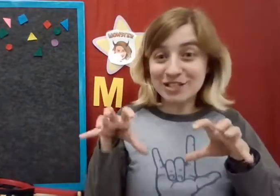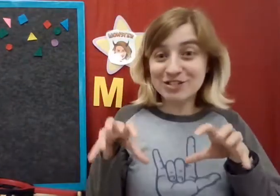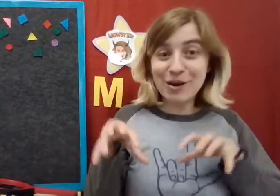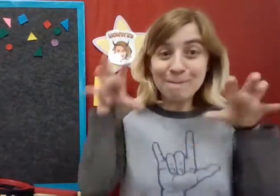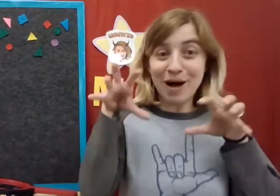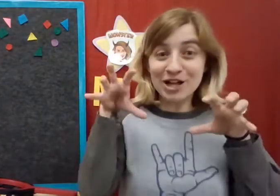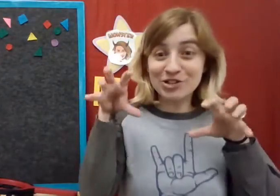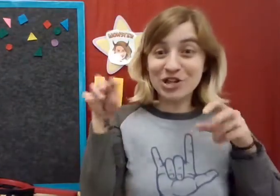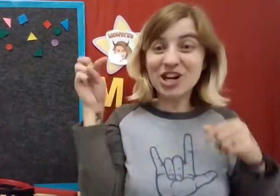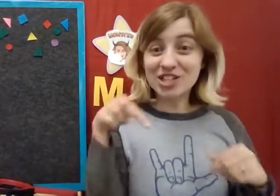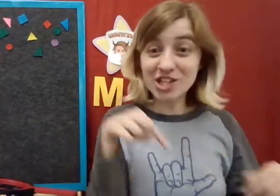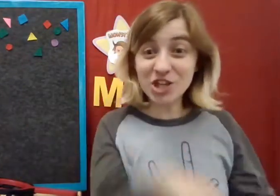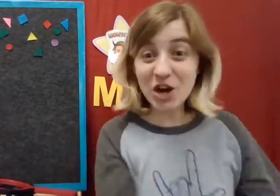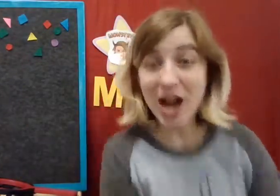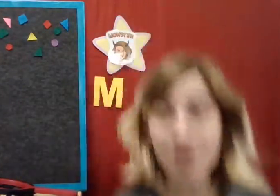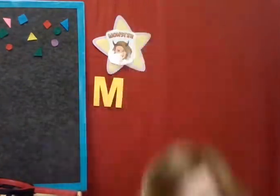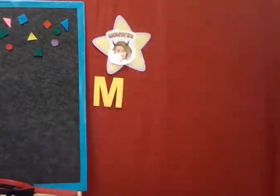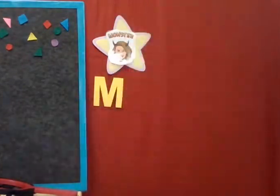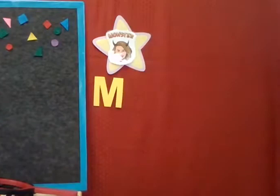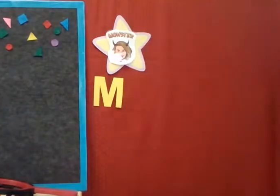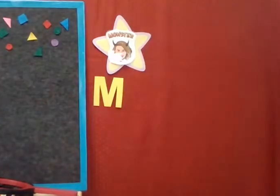Monster, monster, touch the ground.